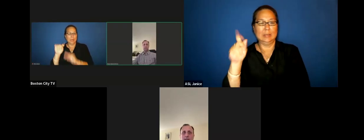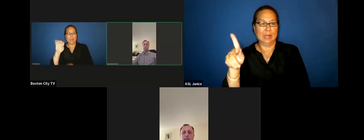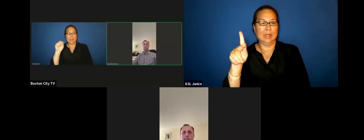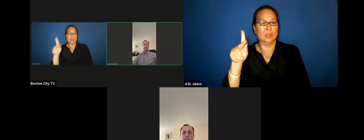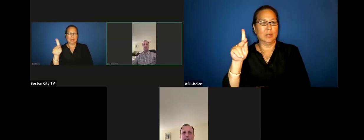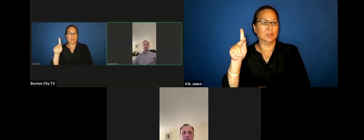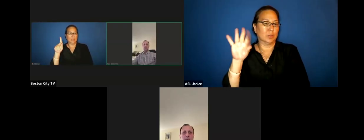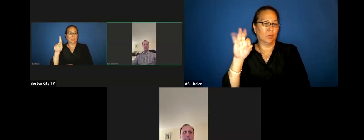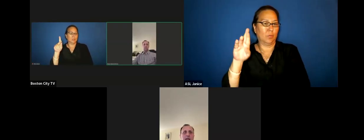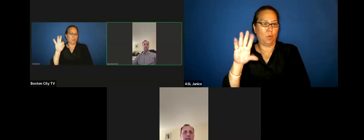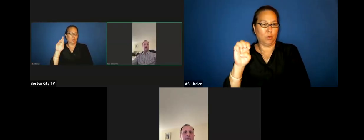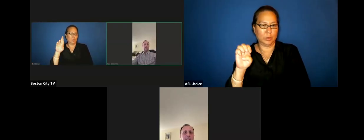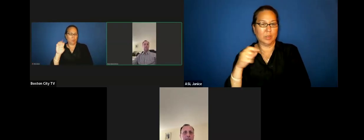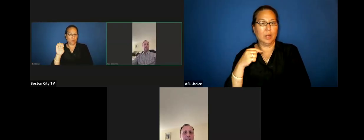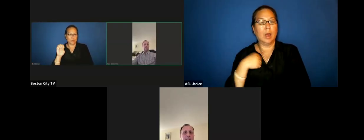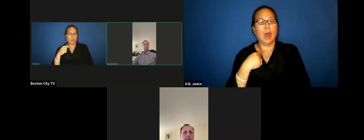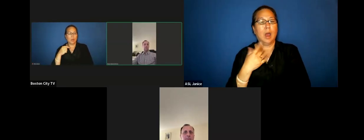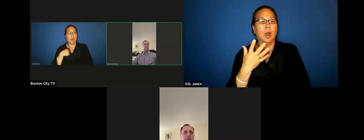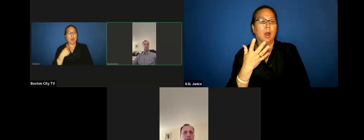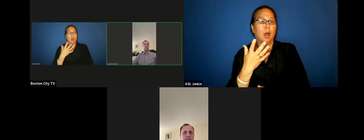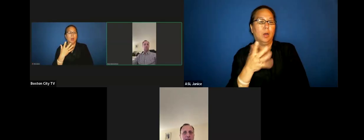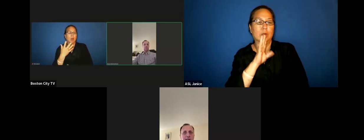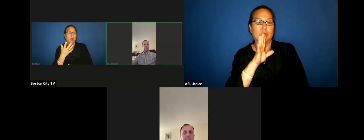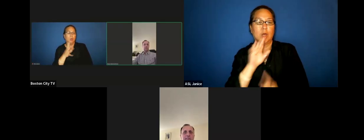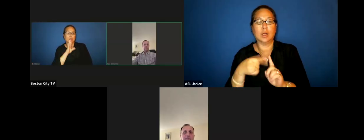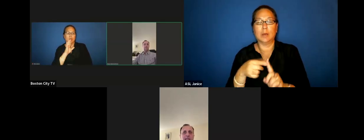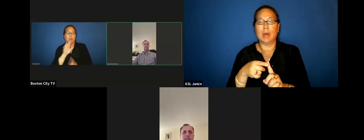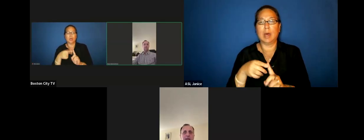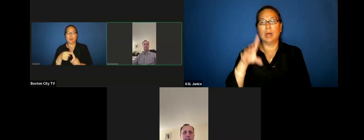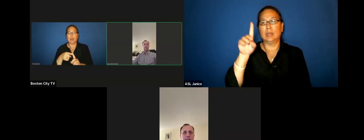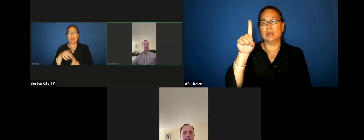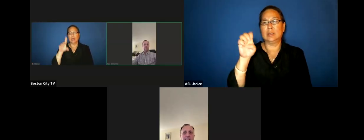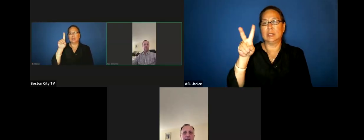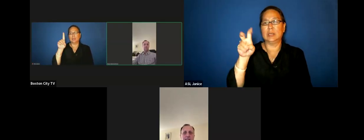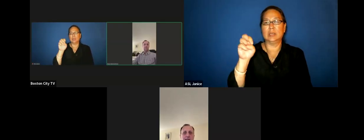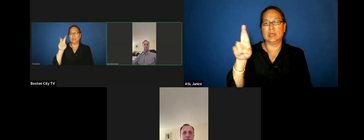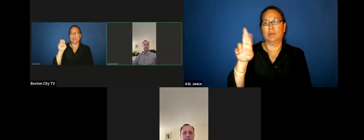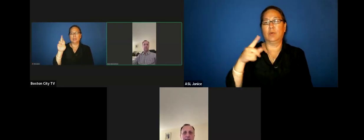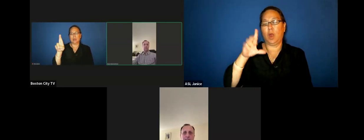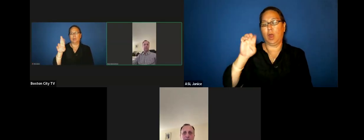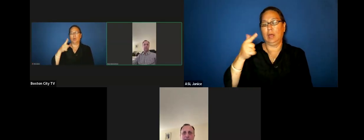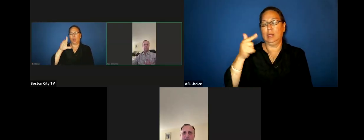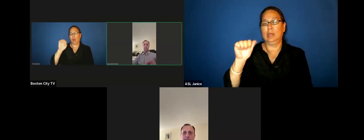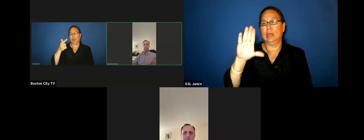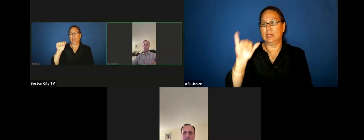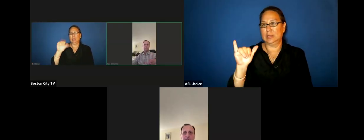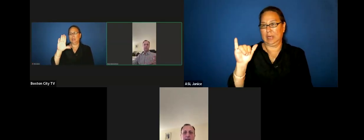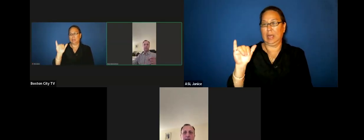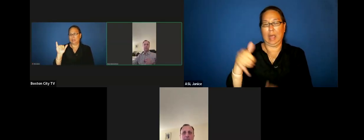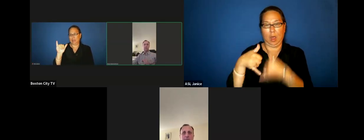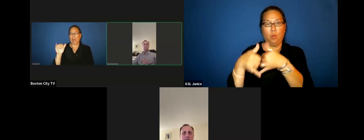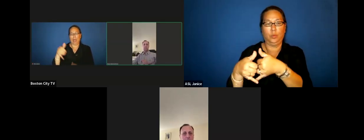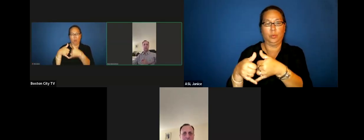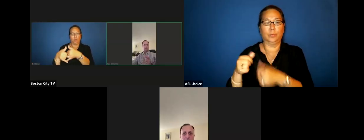Award. Just for your kind attention, the proposal has been sent by email as an attachment, and it could be sent